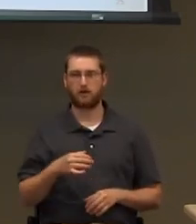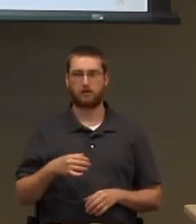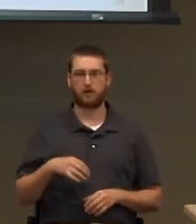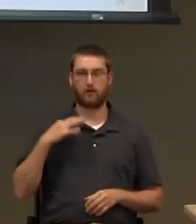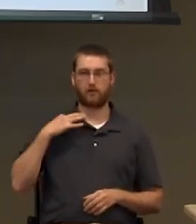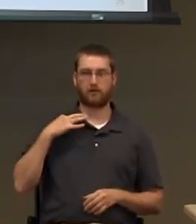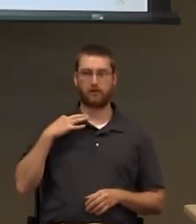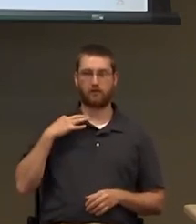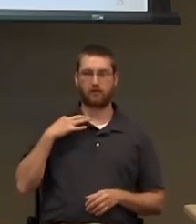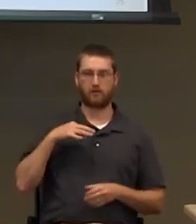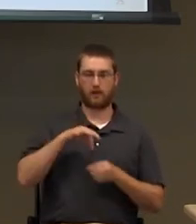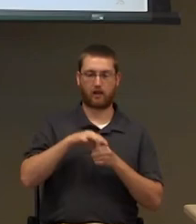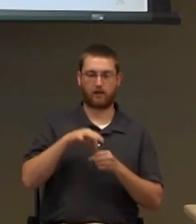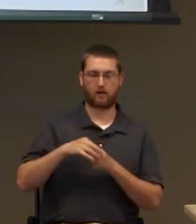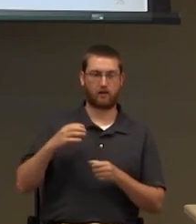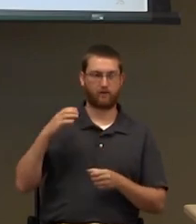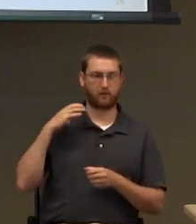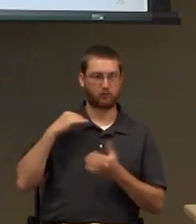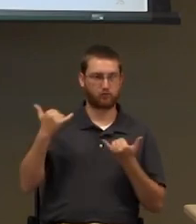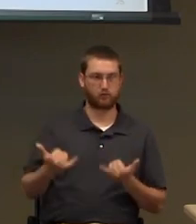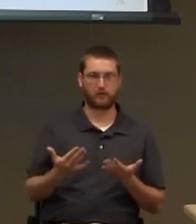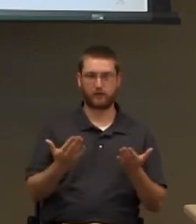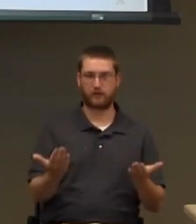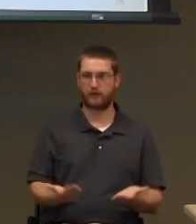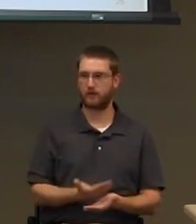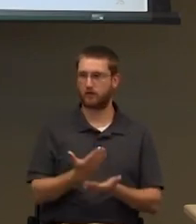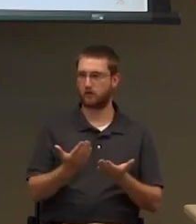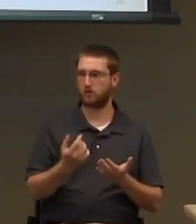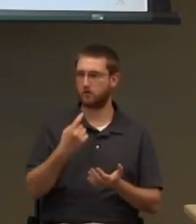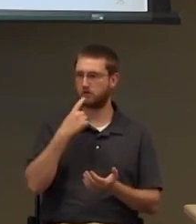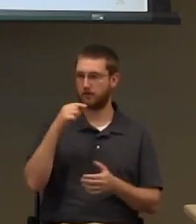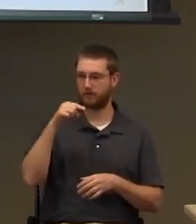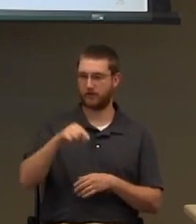officials, it is your responsibility, frankly, to say, is this